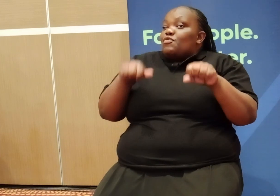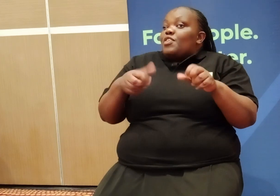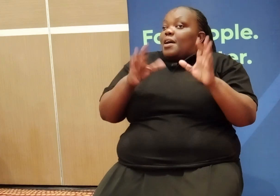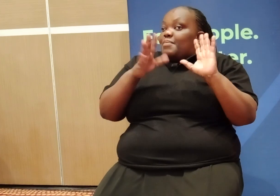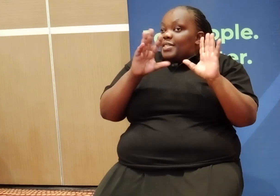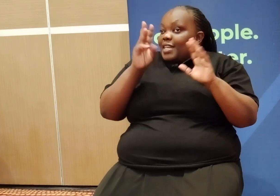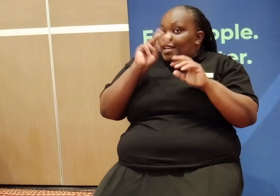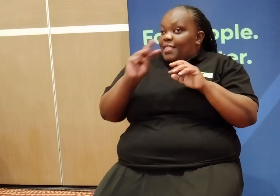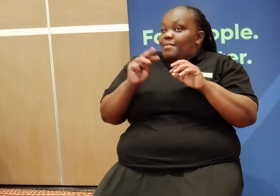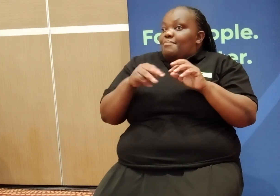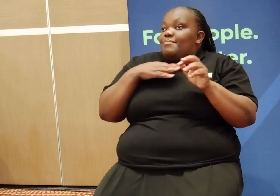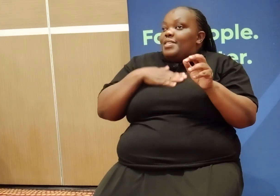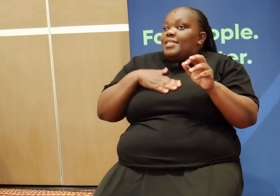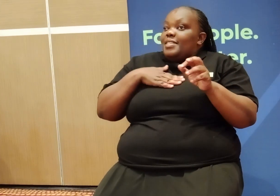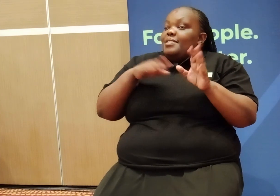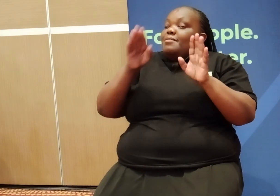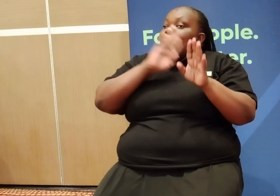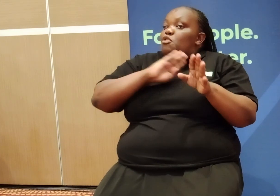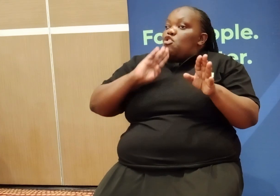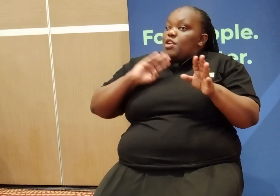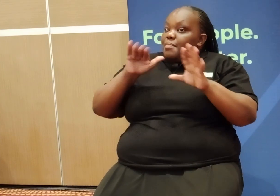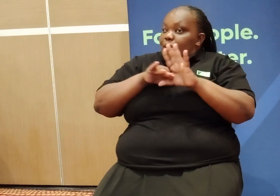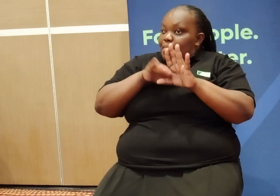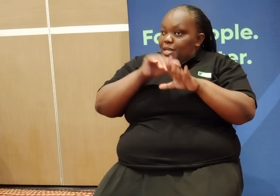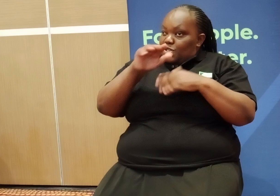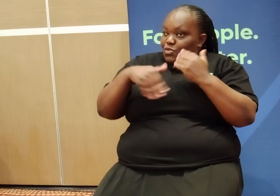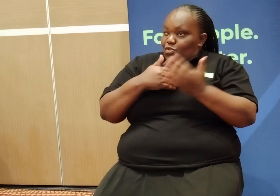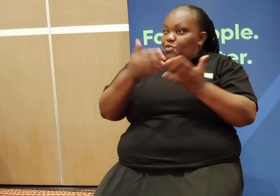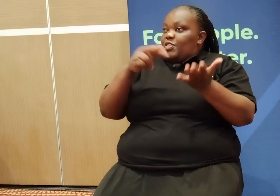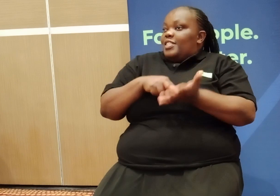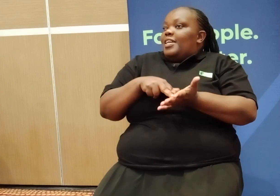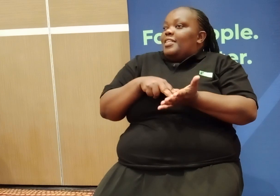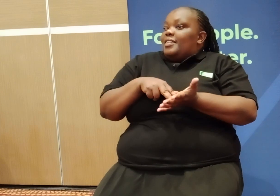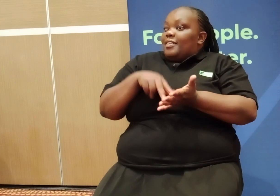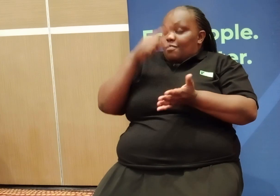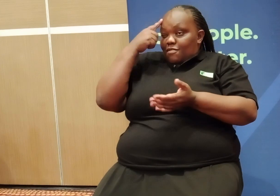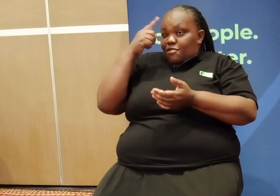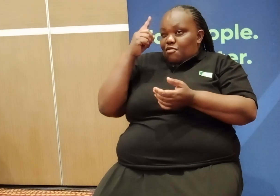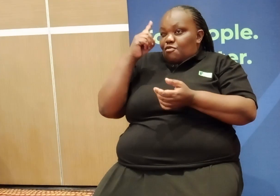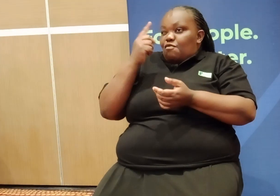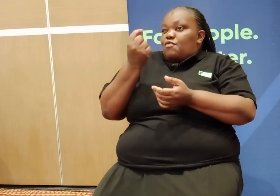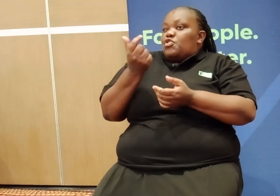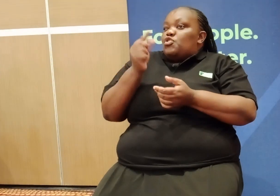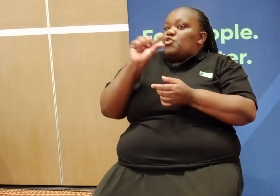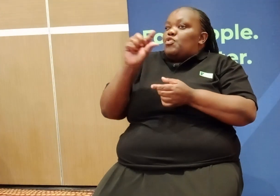them. Please, board members, if you can all stand for a second. Stand up.